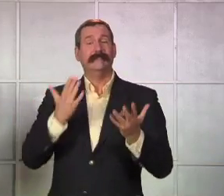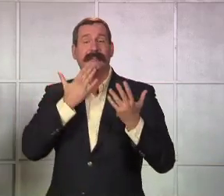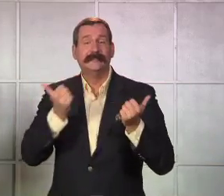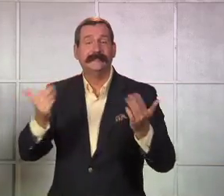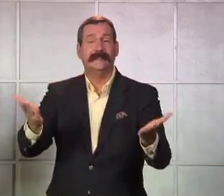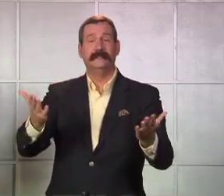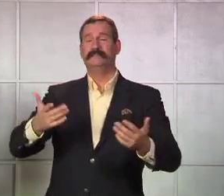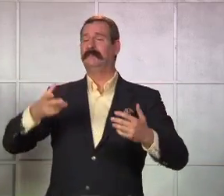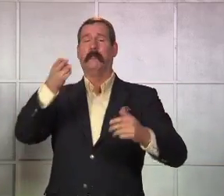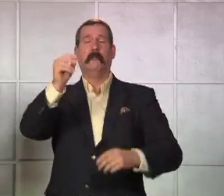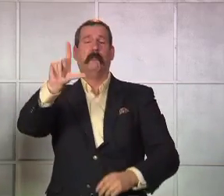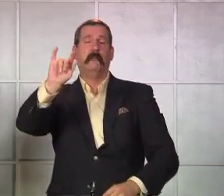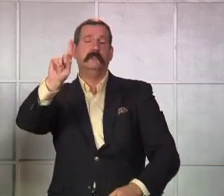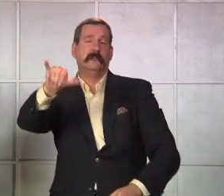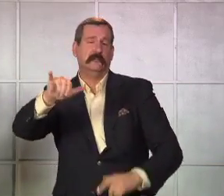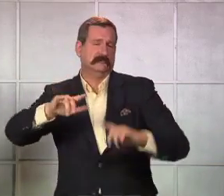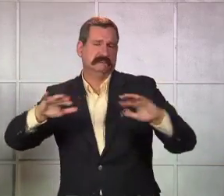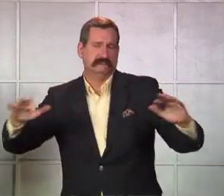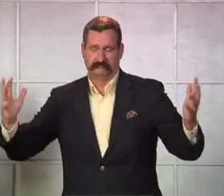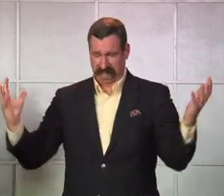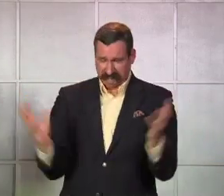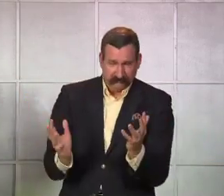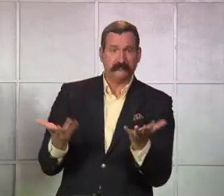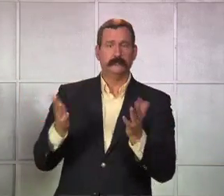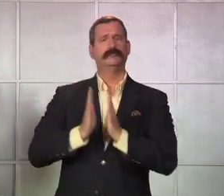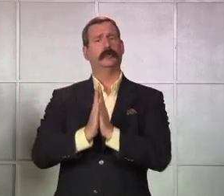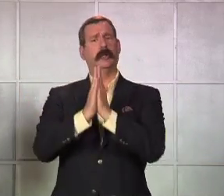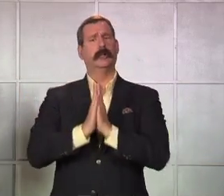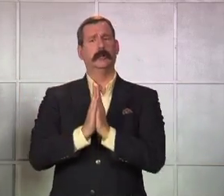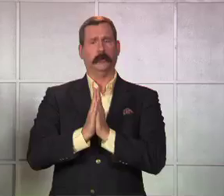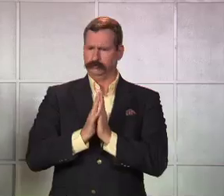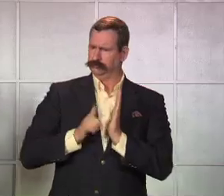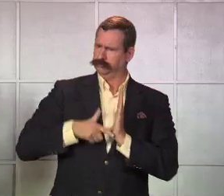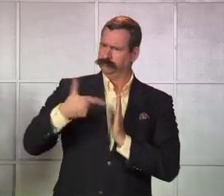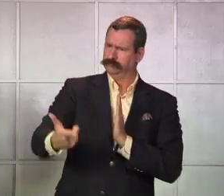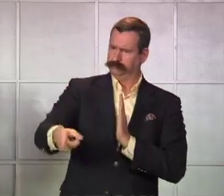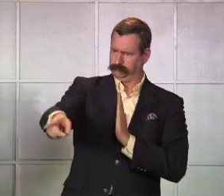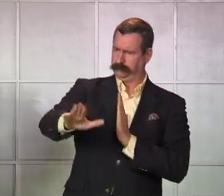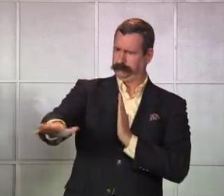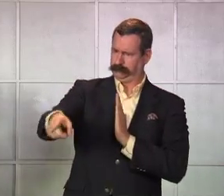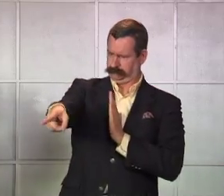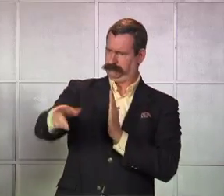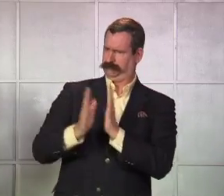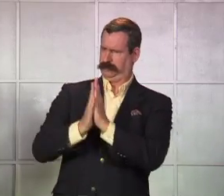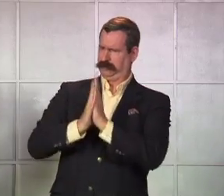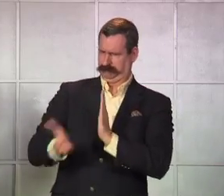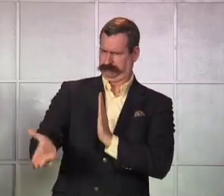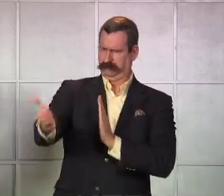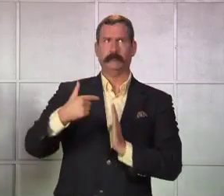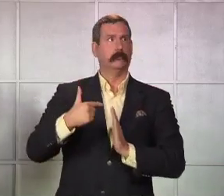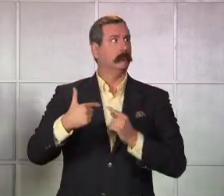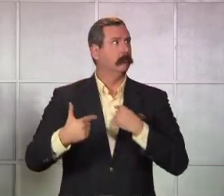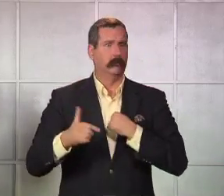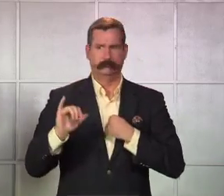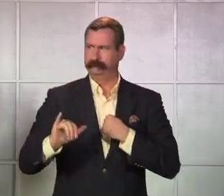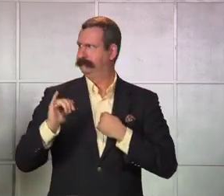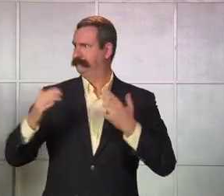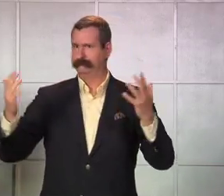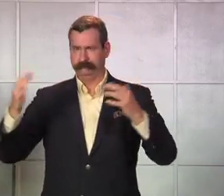the family gathers together for Thanksgiving or any other holiday, and it comes time for the prayer, offer the opportunity to one of your children. Model the skills